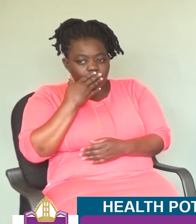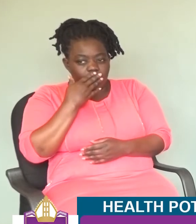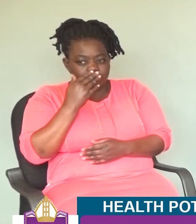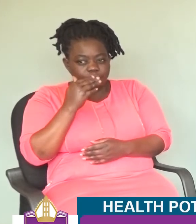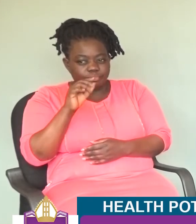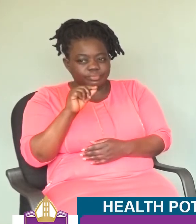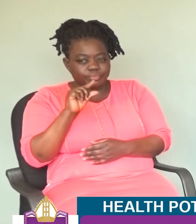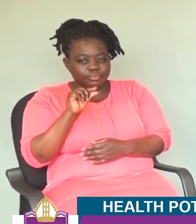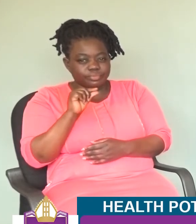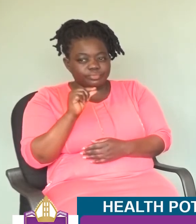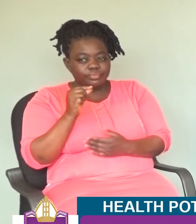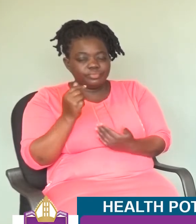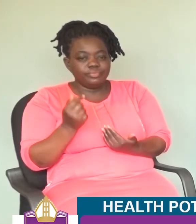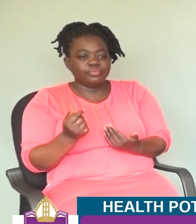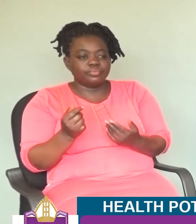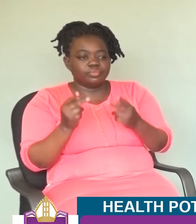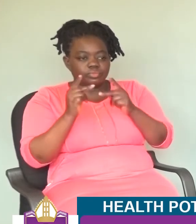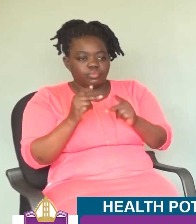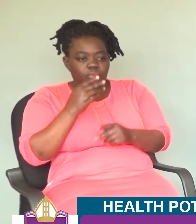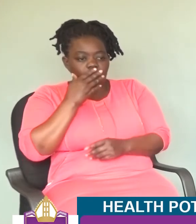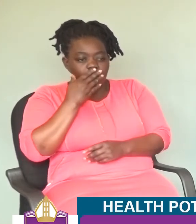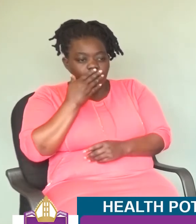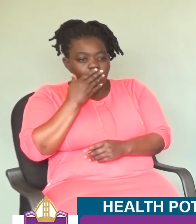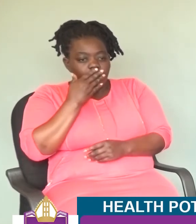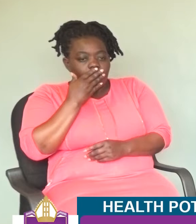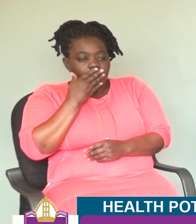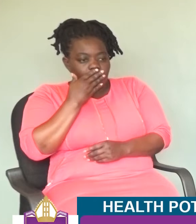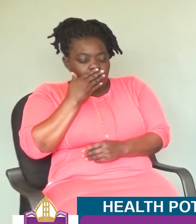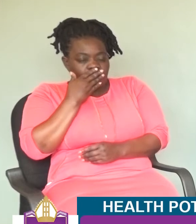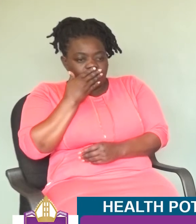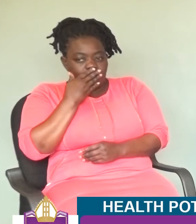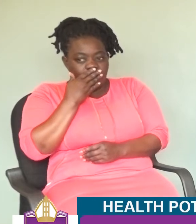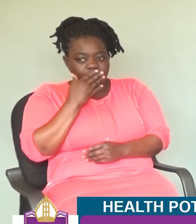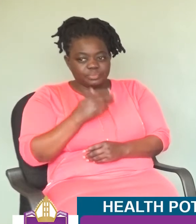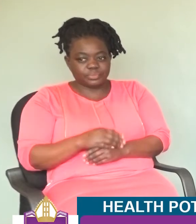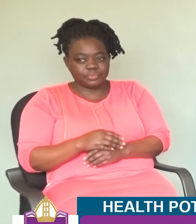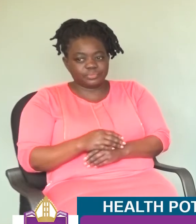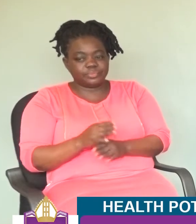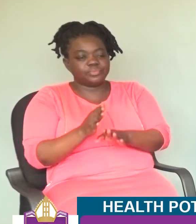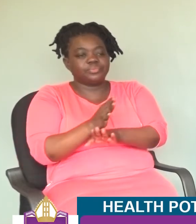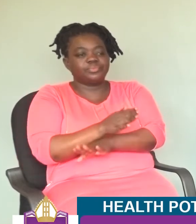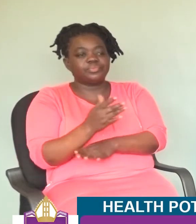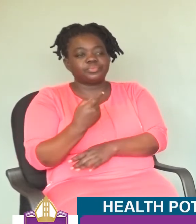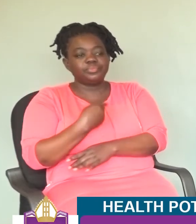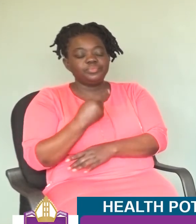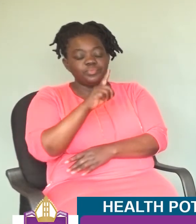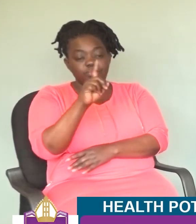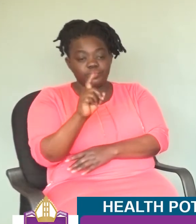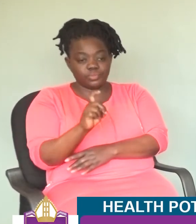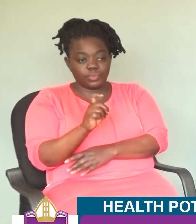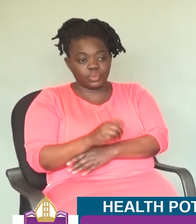Yeah. Wow, this is a very interesting conversation. So, doctor, before we get to the subject, I have one more